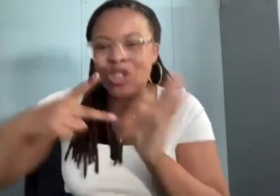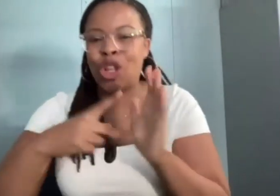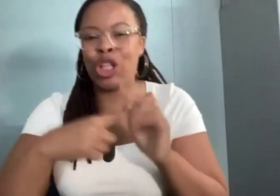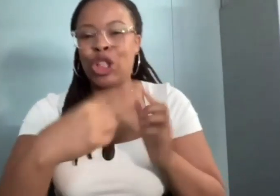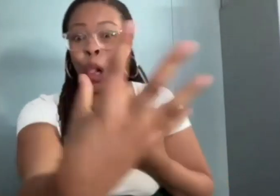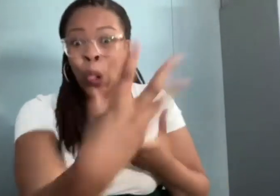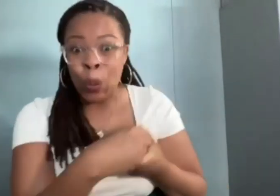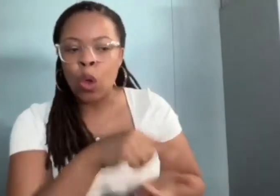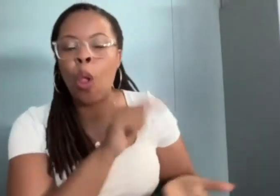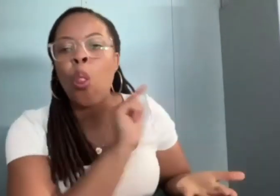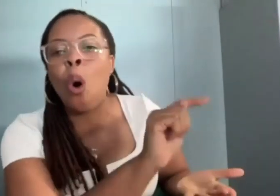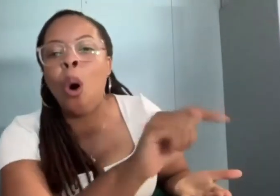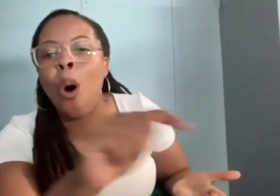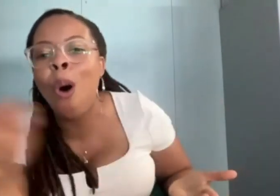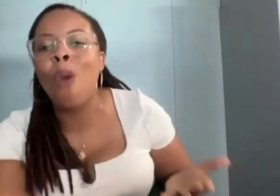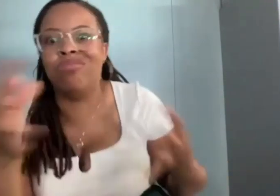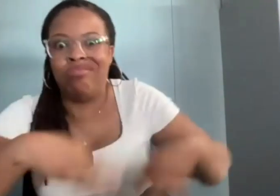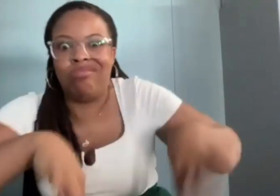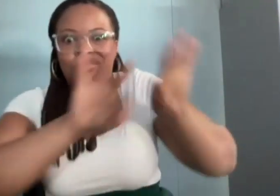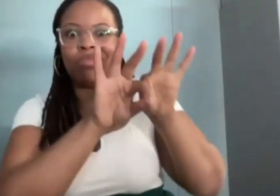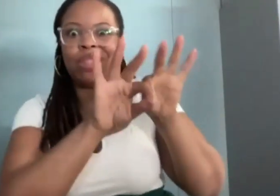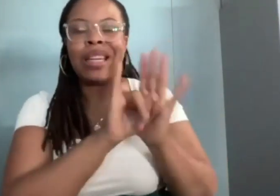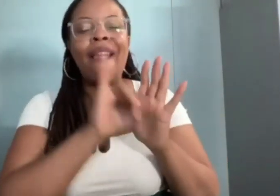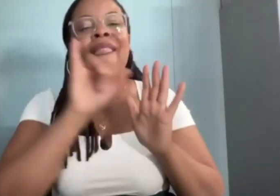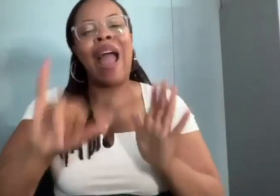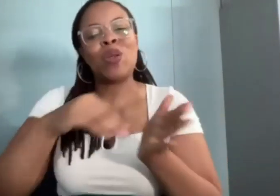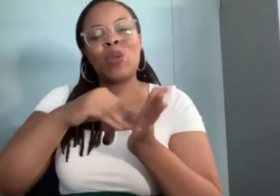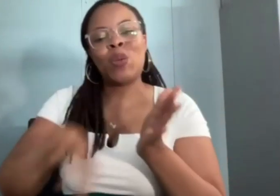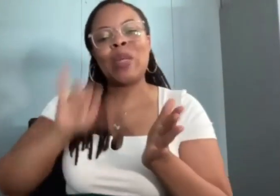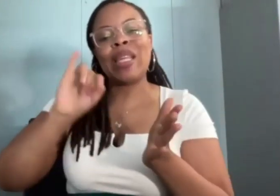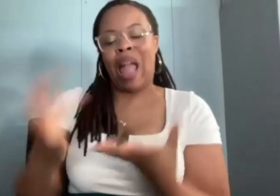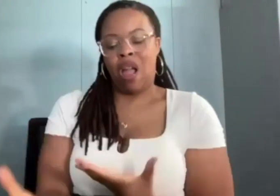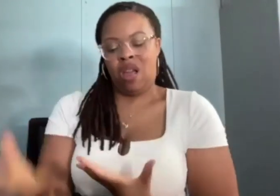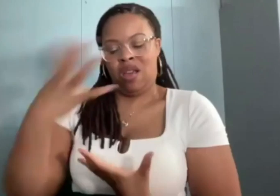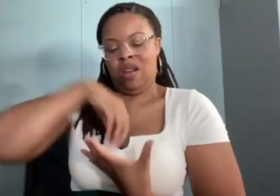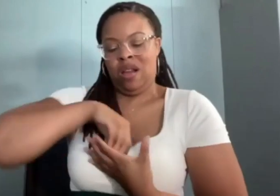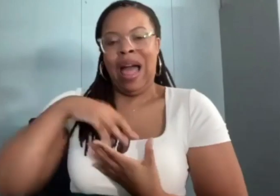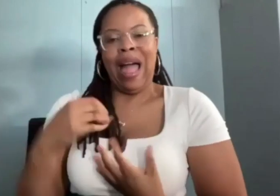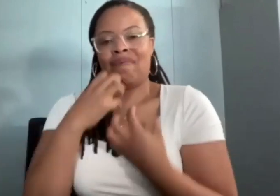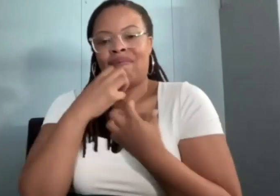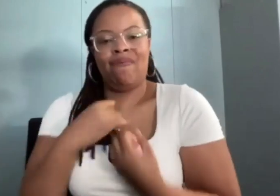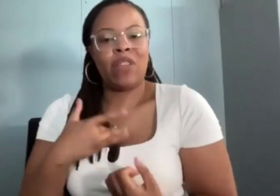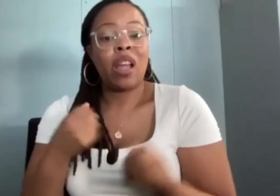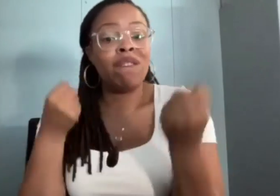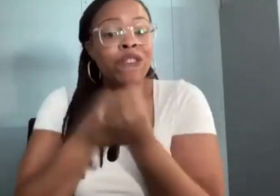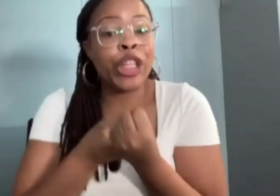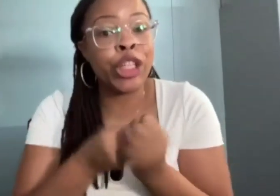ignored, and how we're going to intentionally include those identities that have been